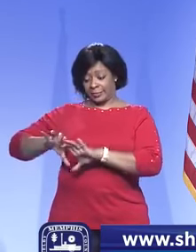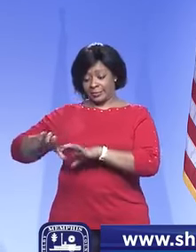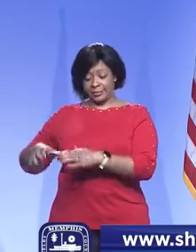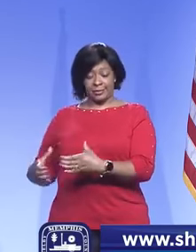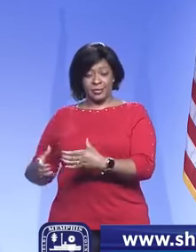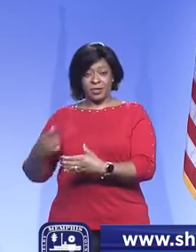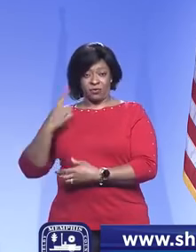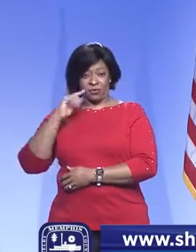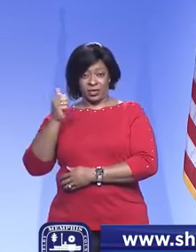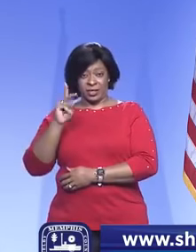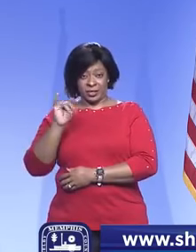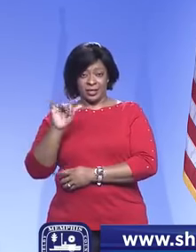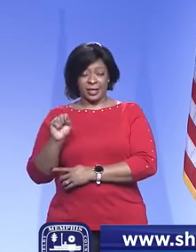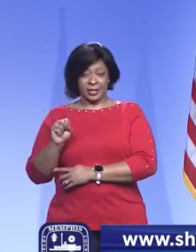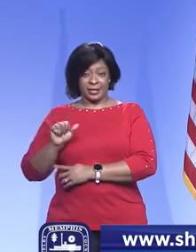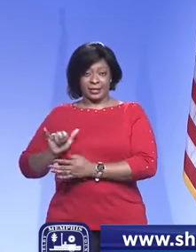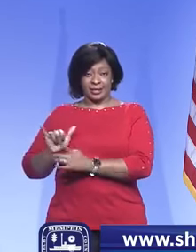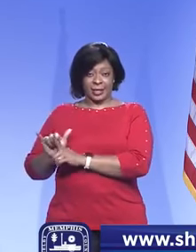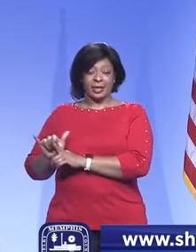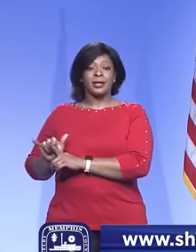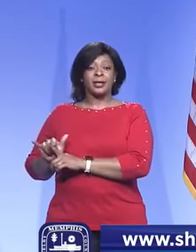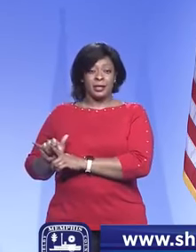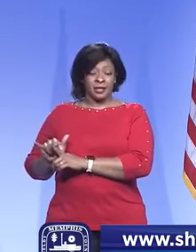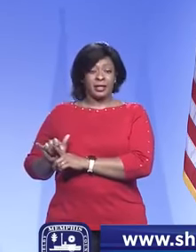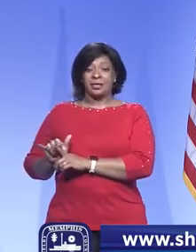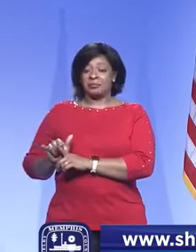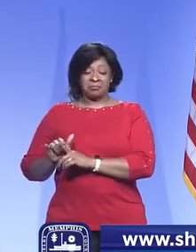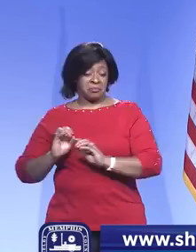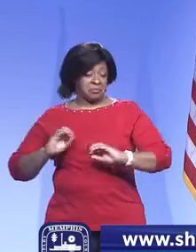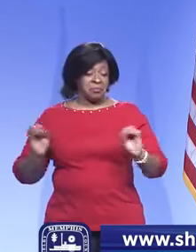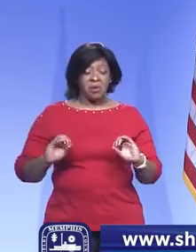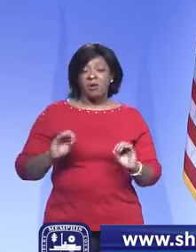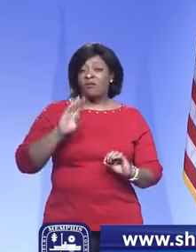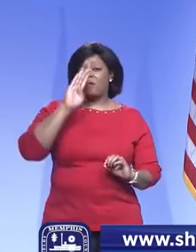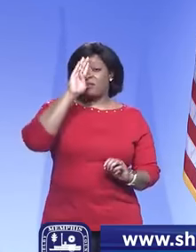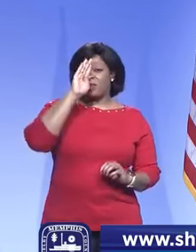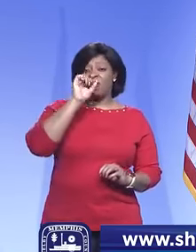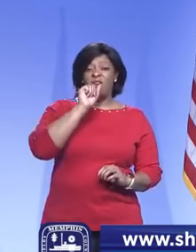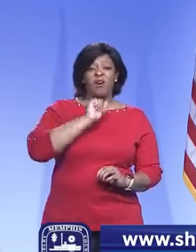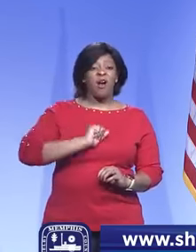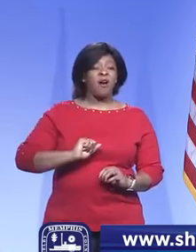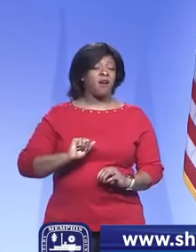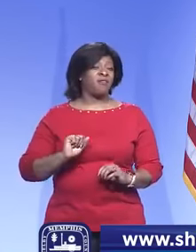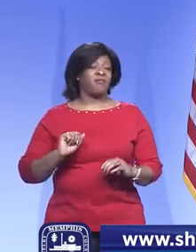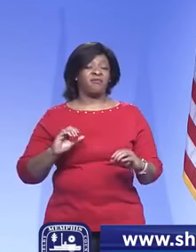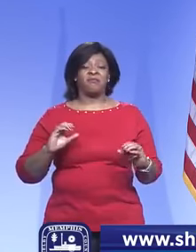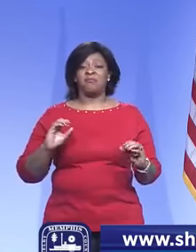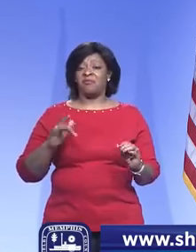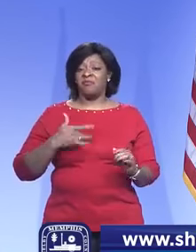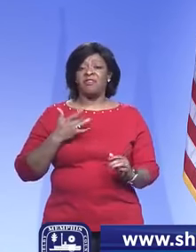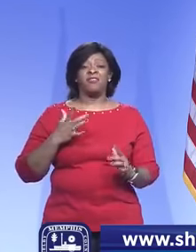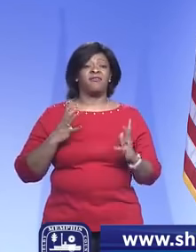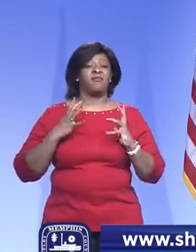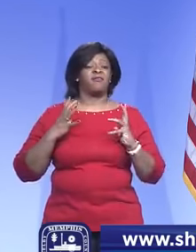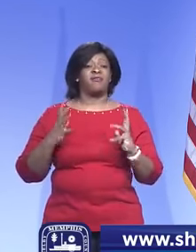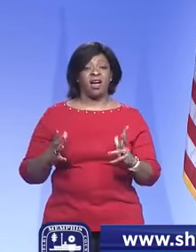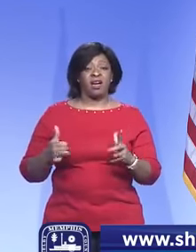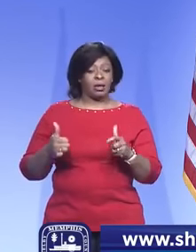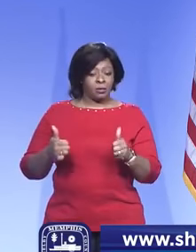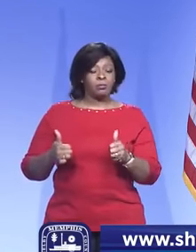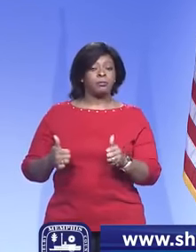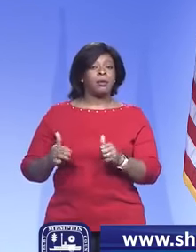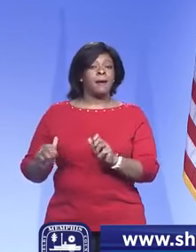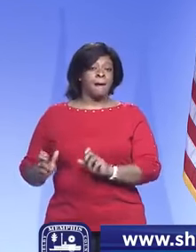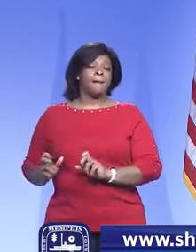10 days and they no longer have symptoms, no fever, then they can